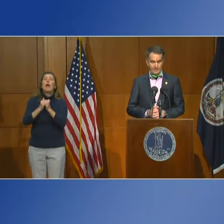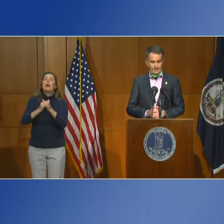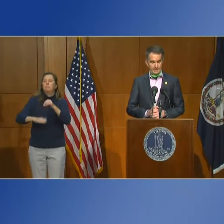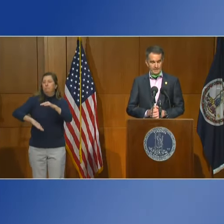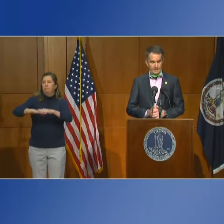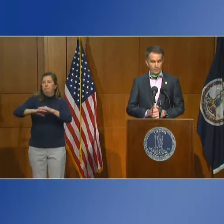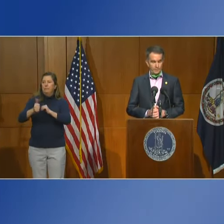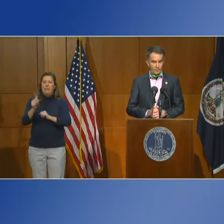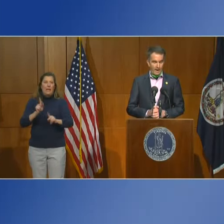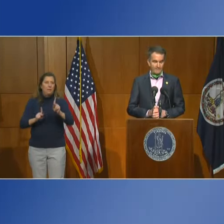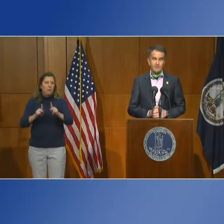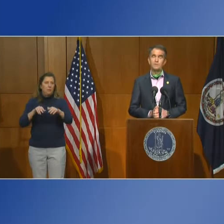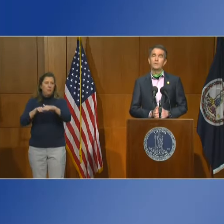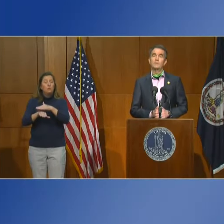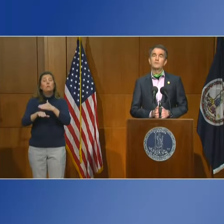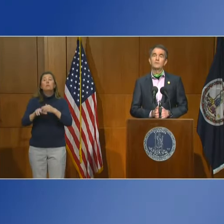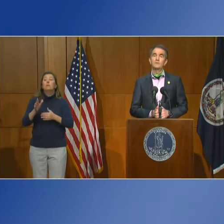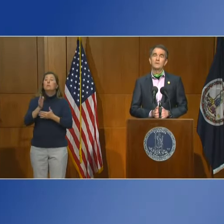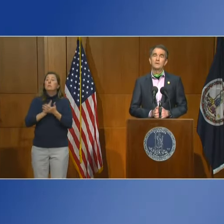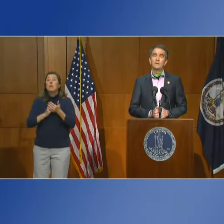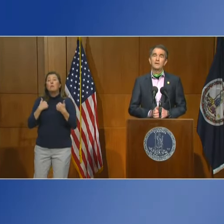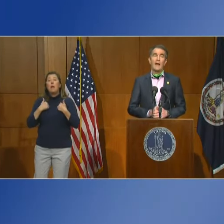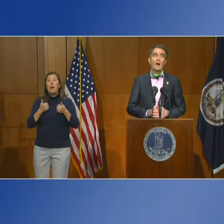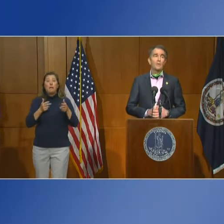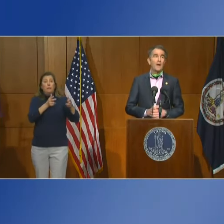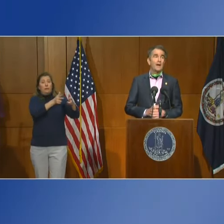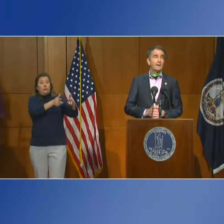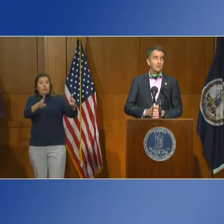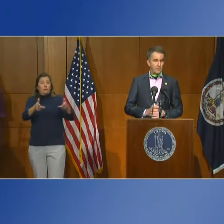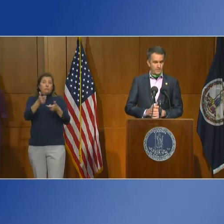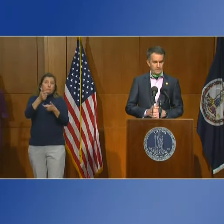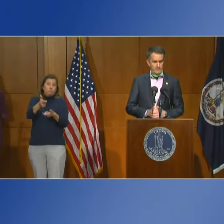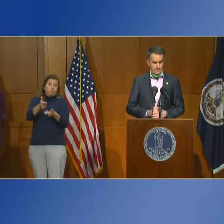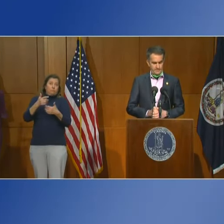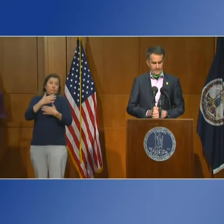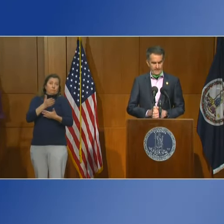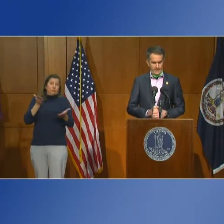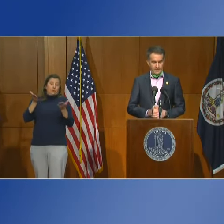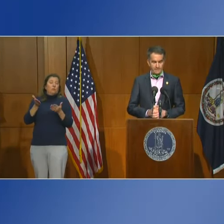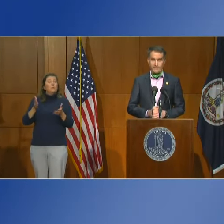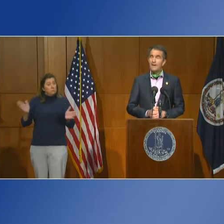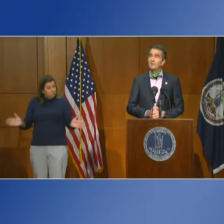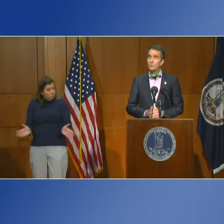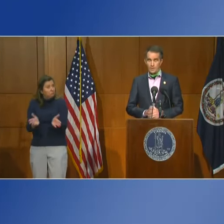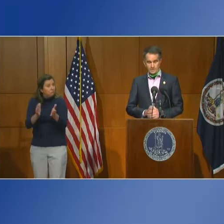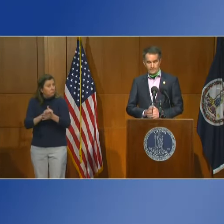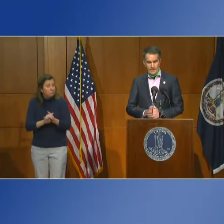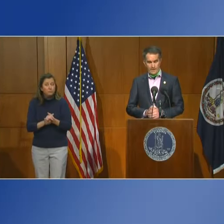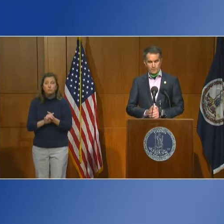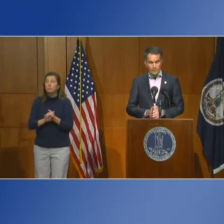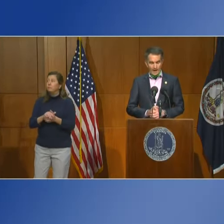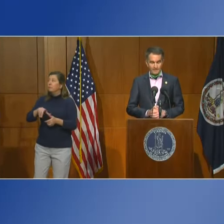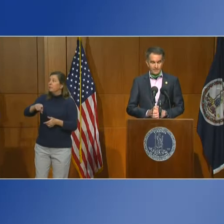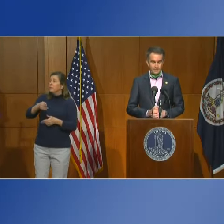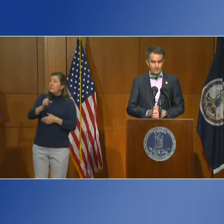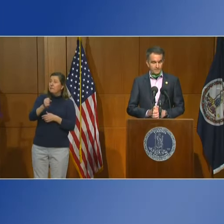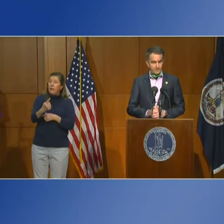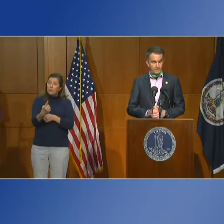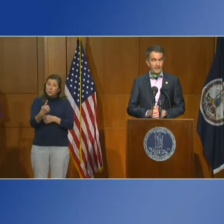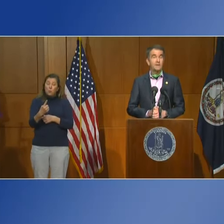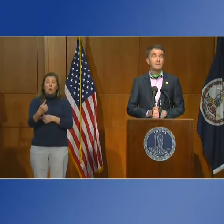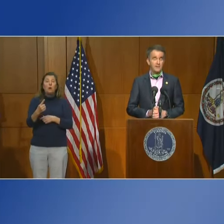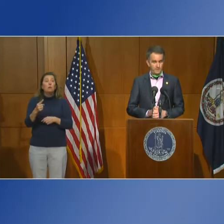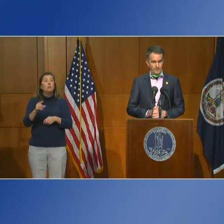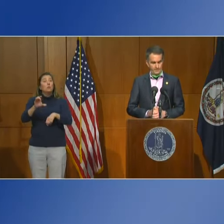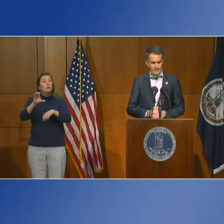10-person limit, with drive-in services allowed and encouraged. In Phase 1, drive-in